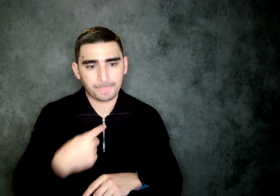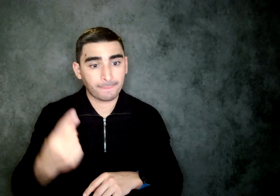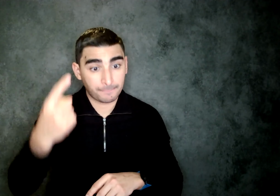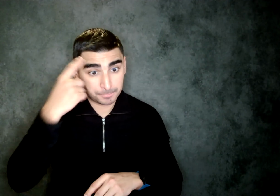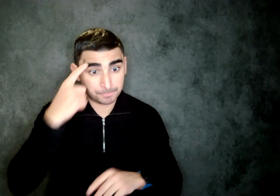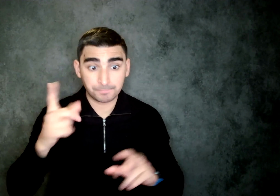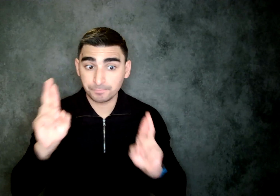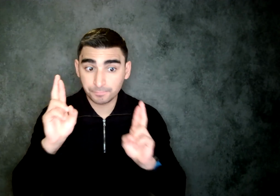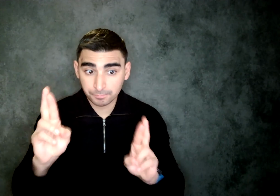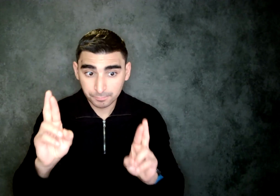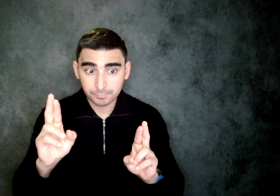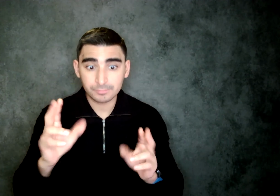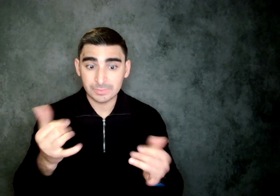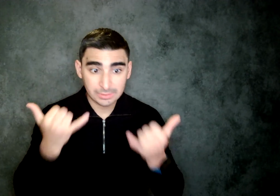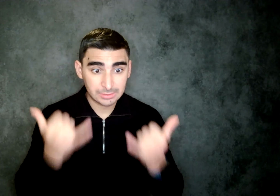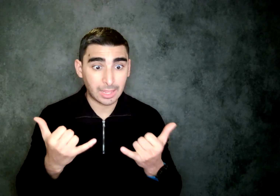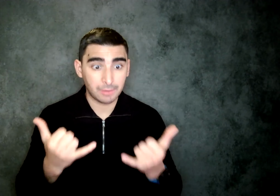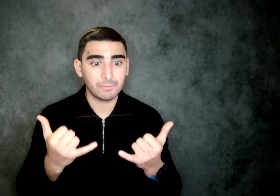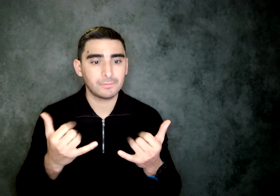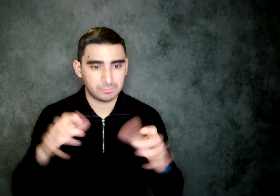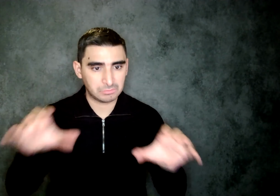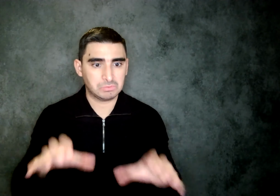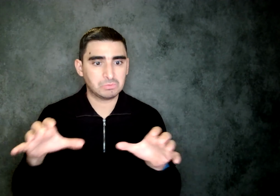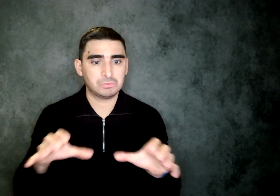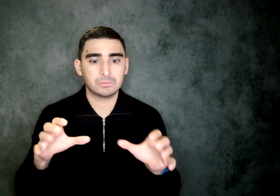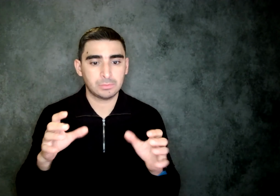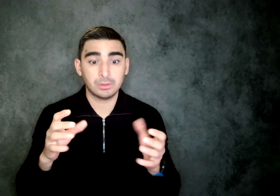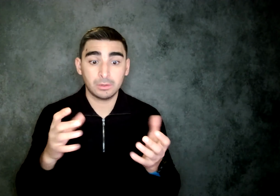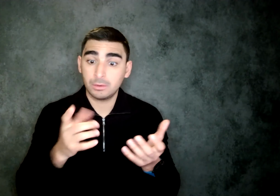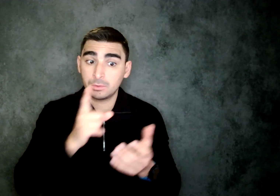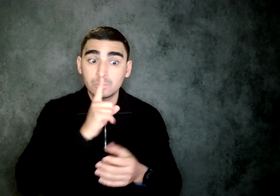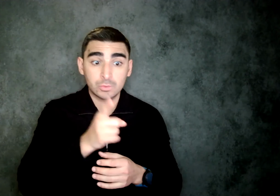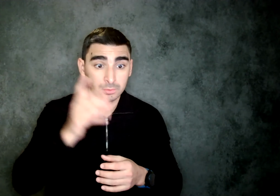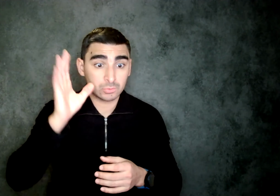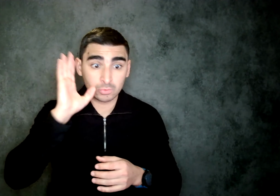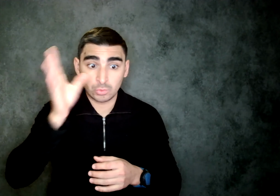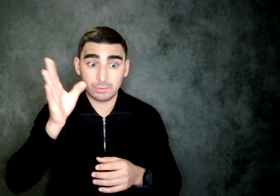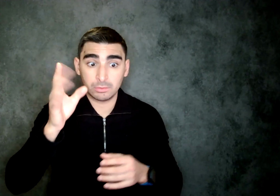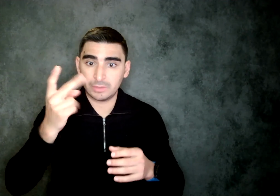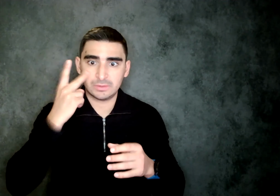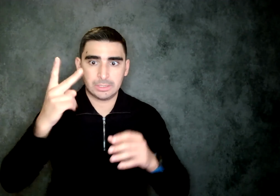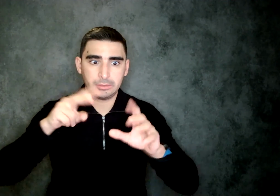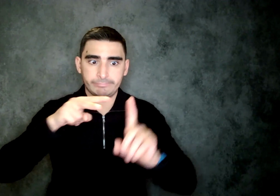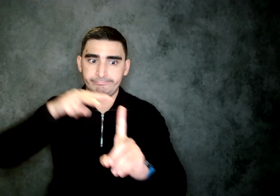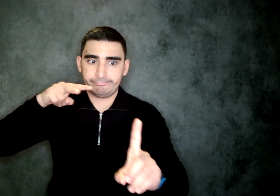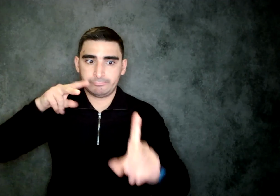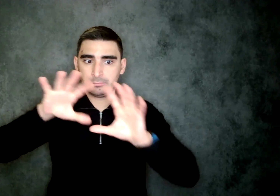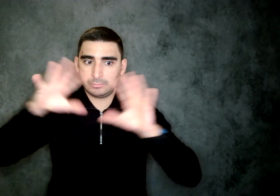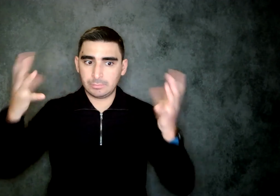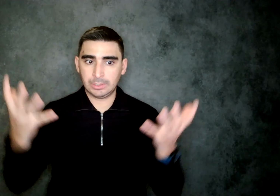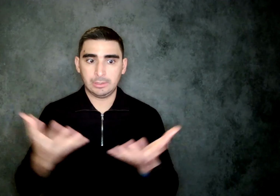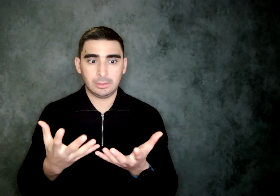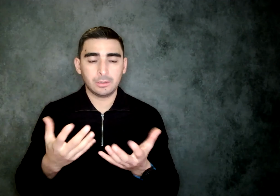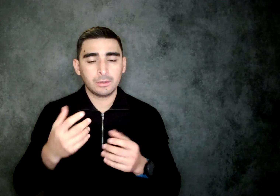that now is the time that we can do something like that. And of course, it's going to have to be bigger picture, but it's going to be reaching,